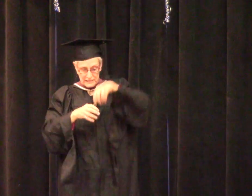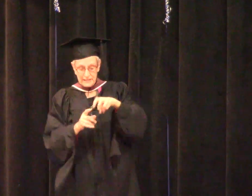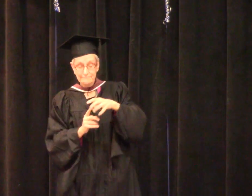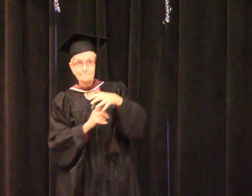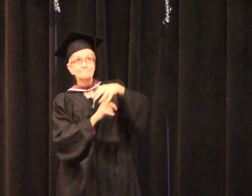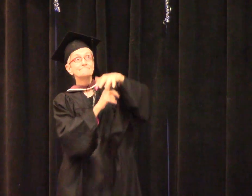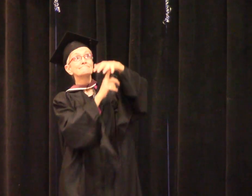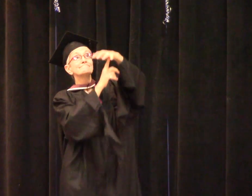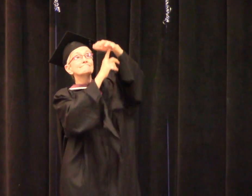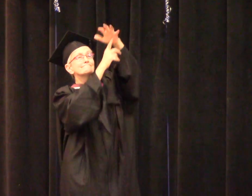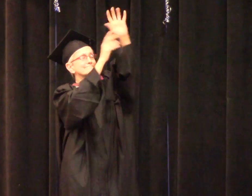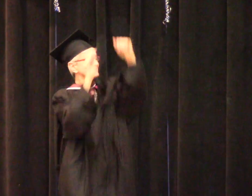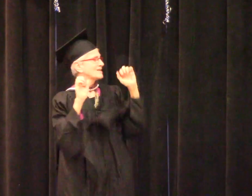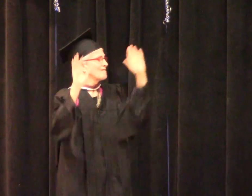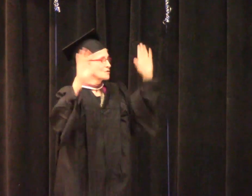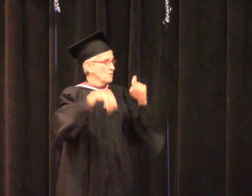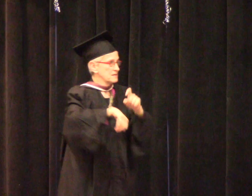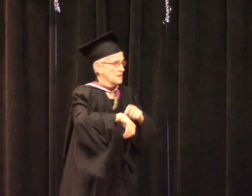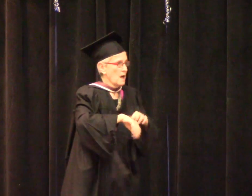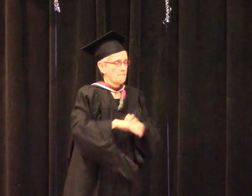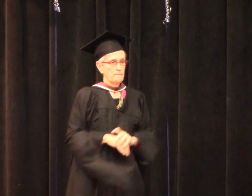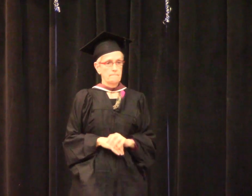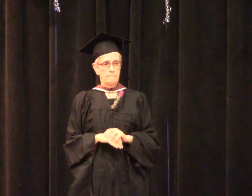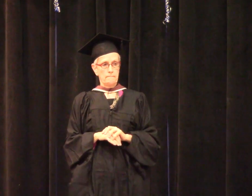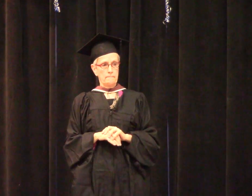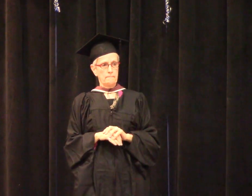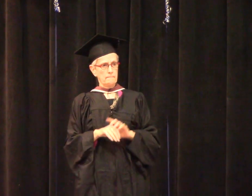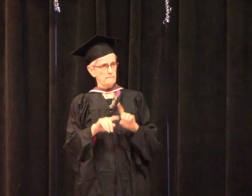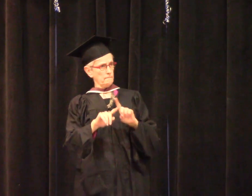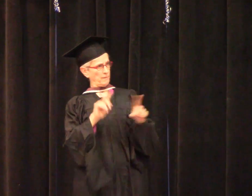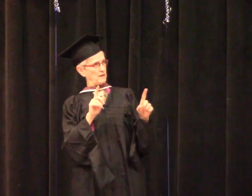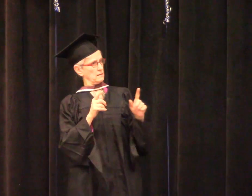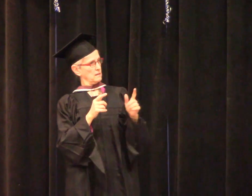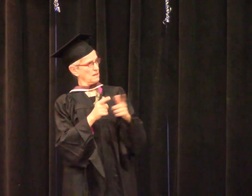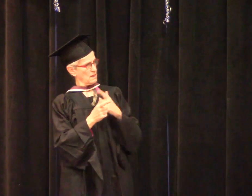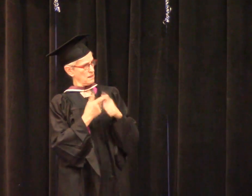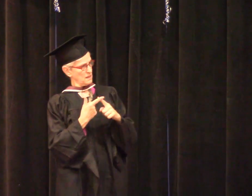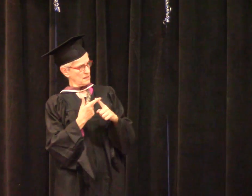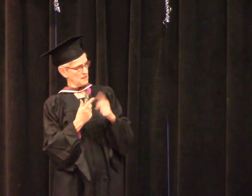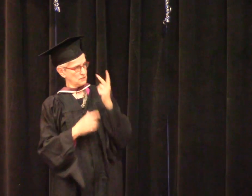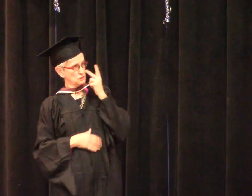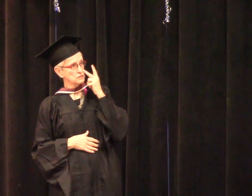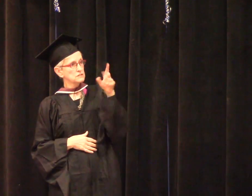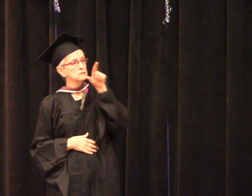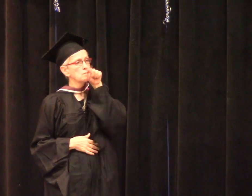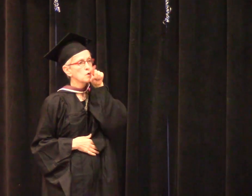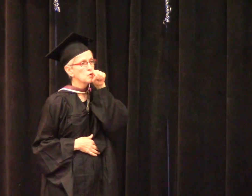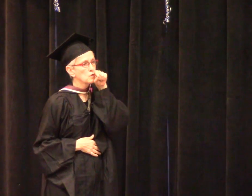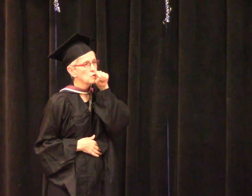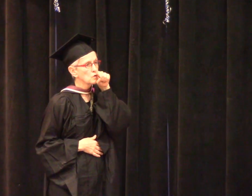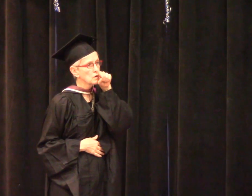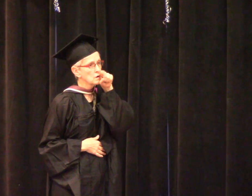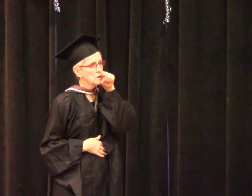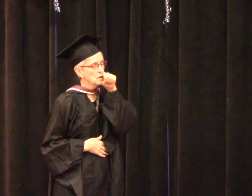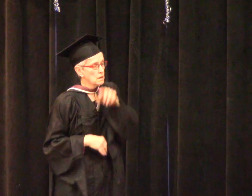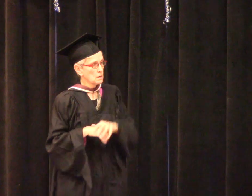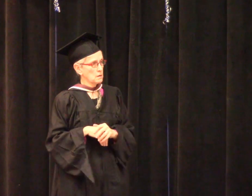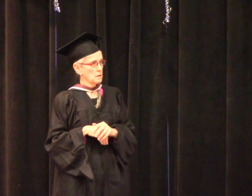She draws a hot air balloon and floats through the sky. She has a wonderful time doing all of this. But then she saw a